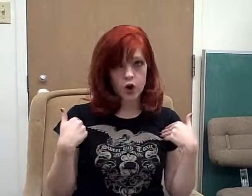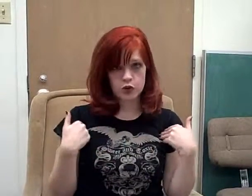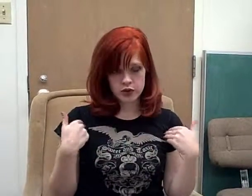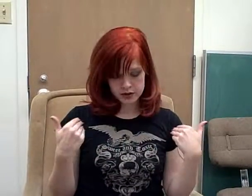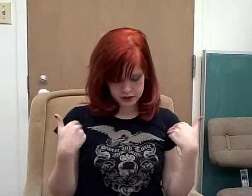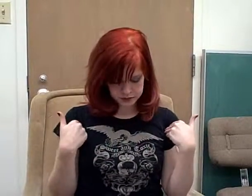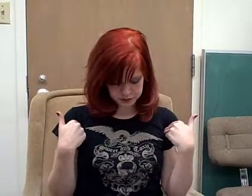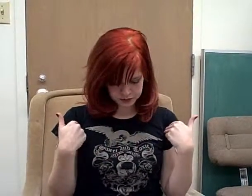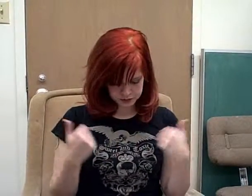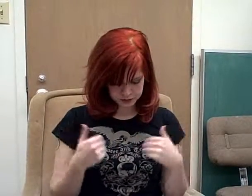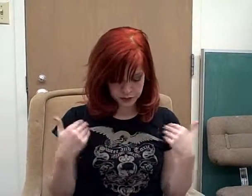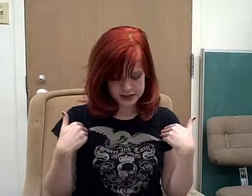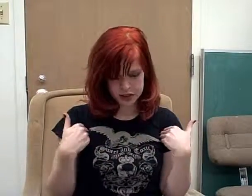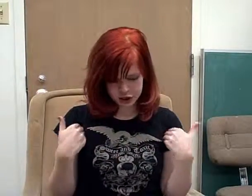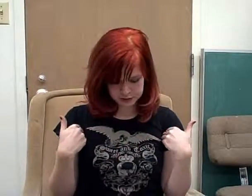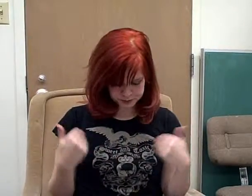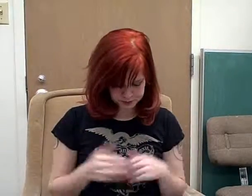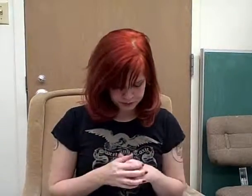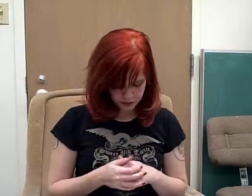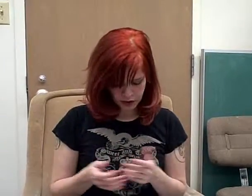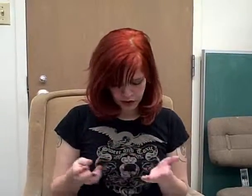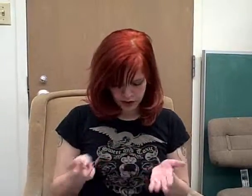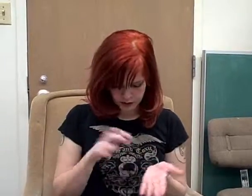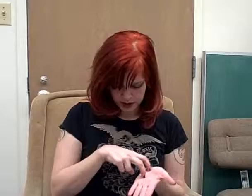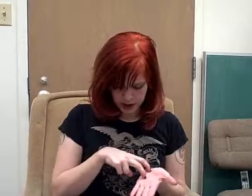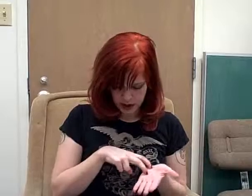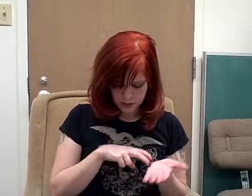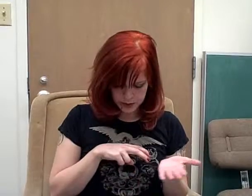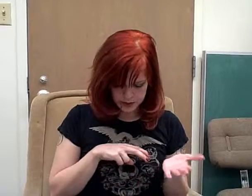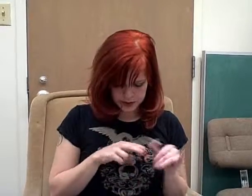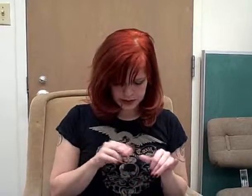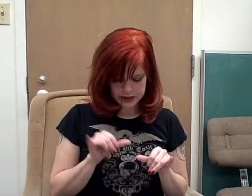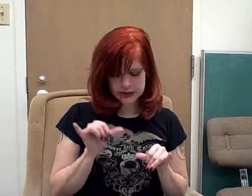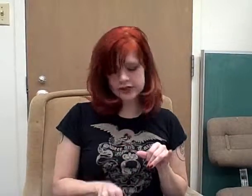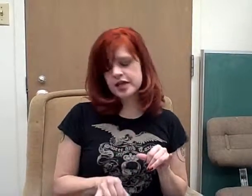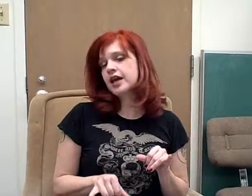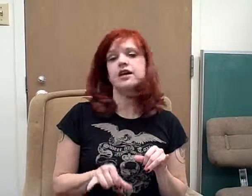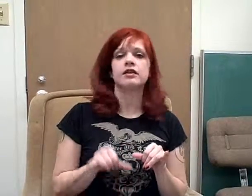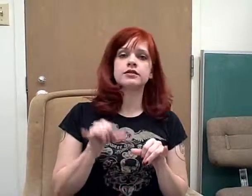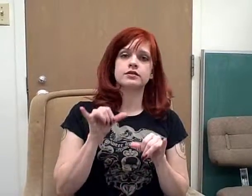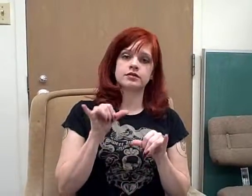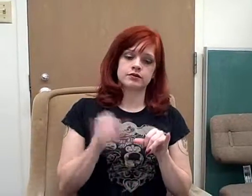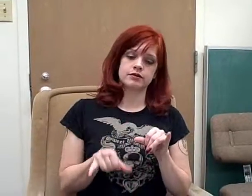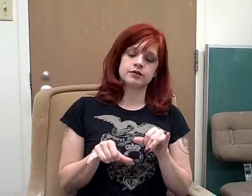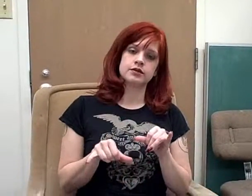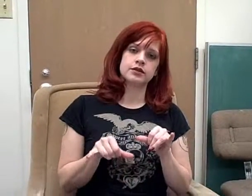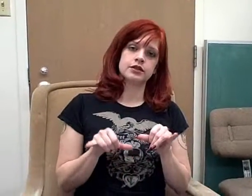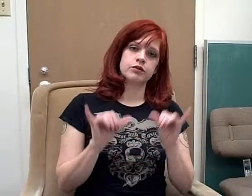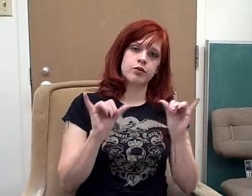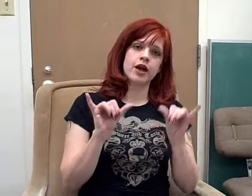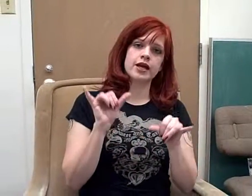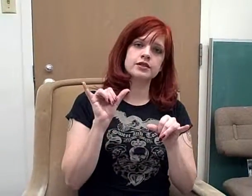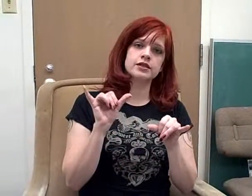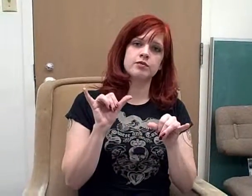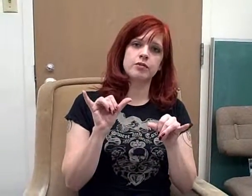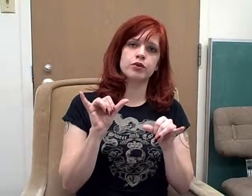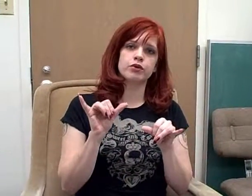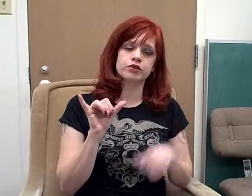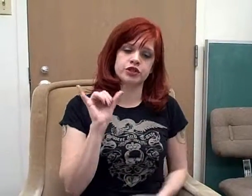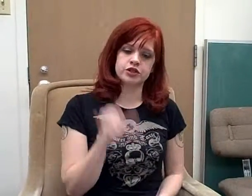own, possession. Get up, stay, with Y hands. Some people just do it with